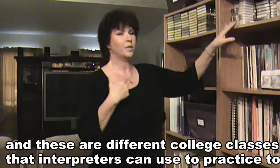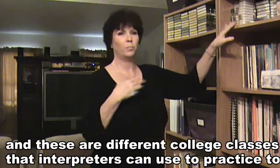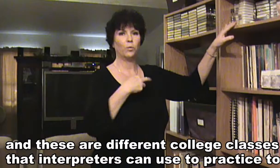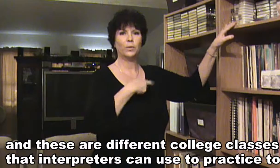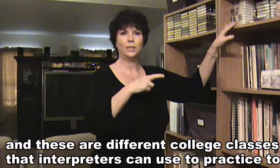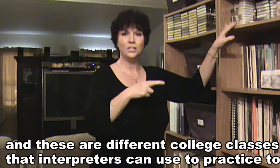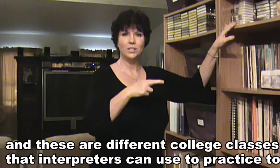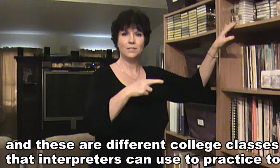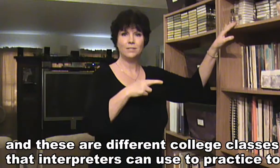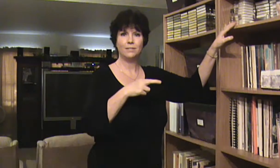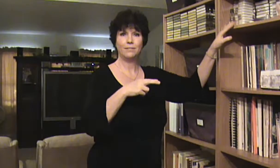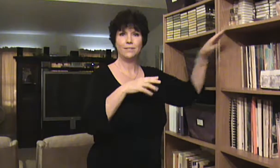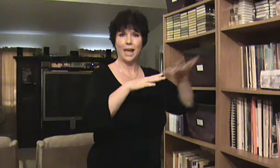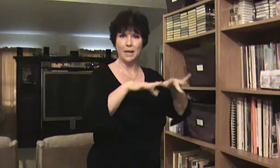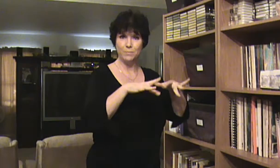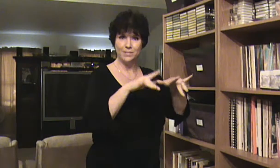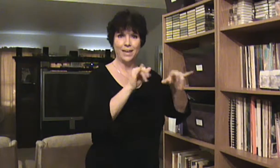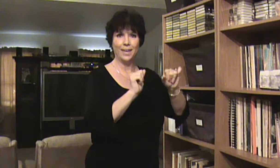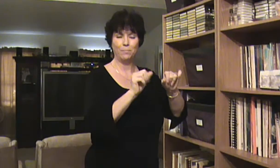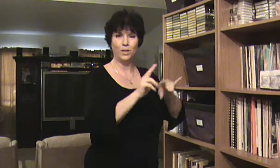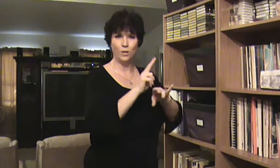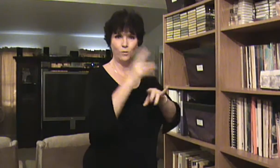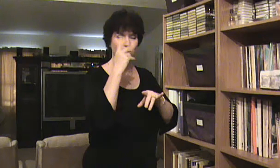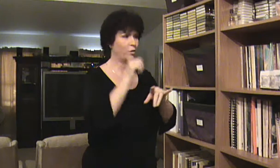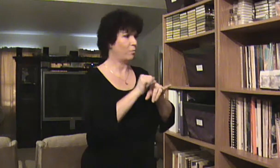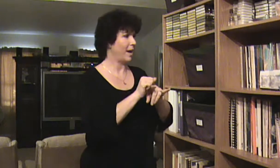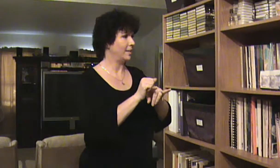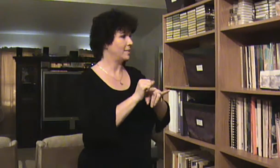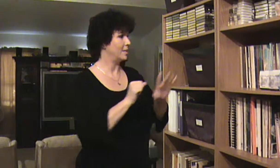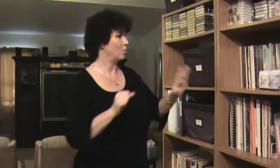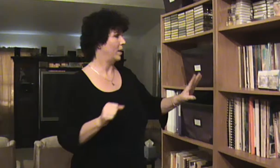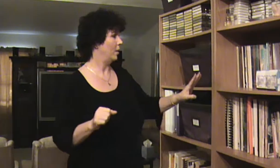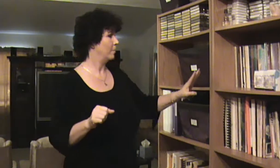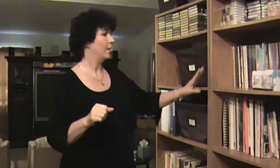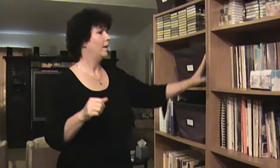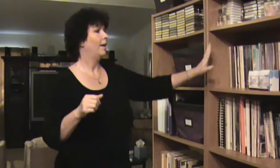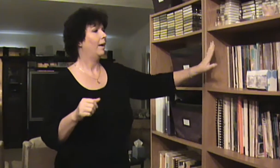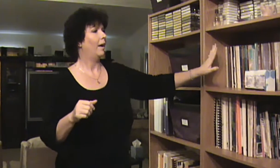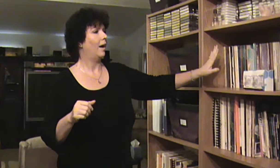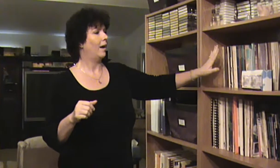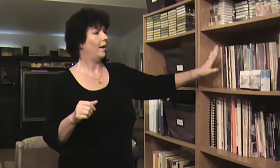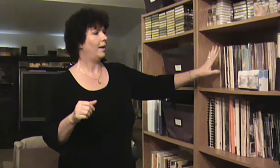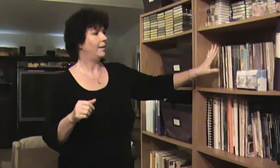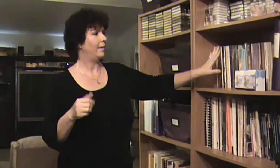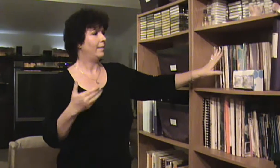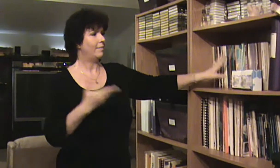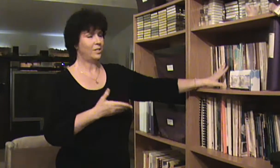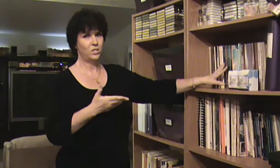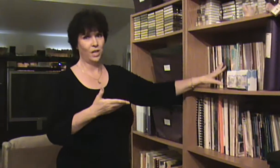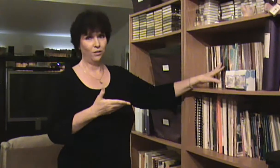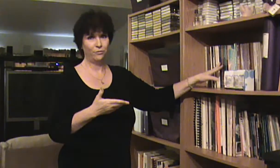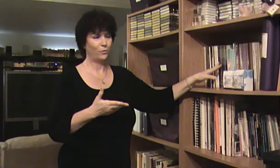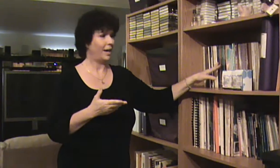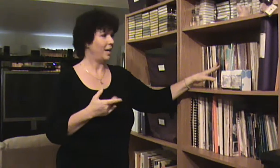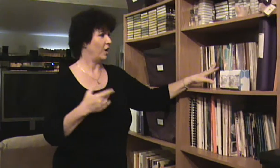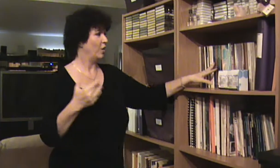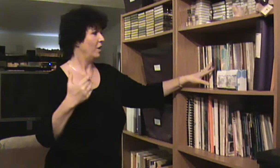some religious tapes that can be used for practice as well. On this shelf right here,